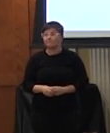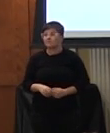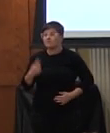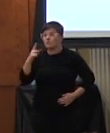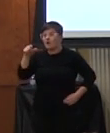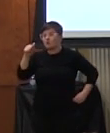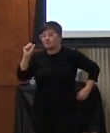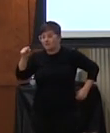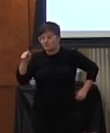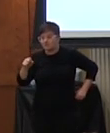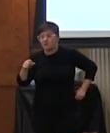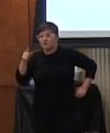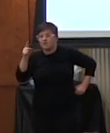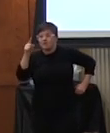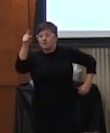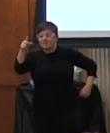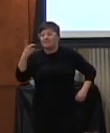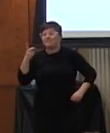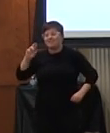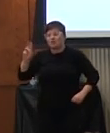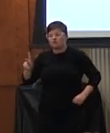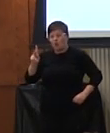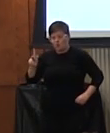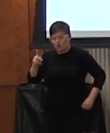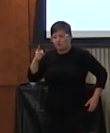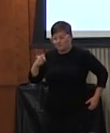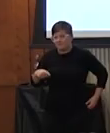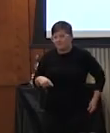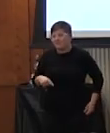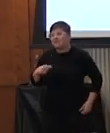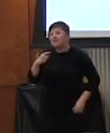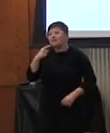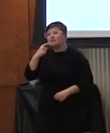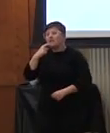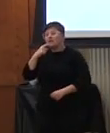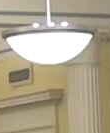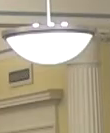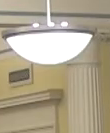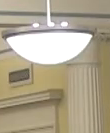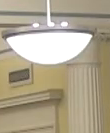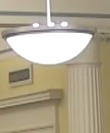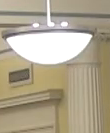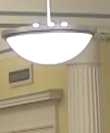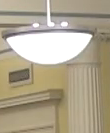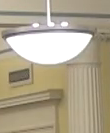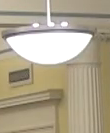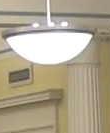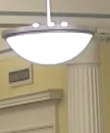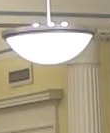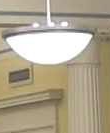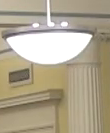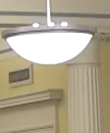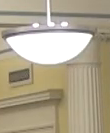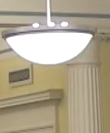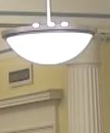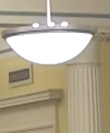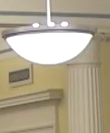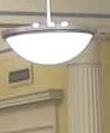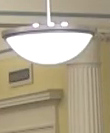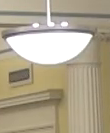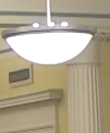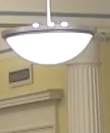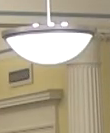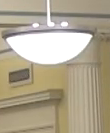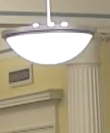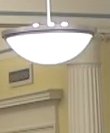someone else yes so this is a little bit of story for the uh what we